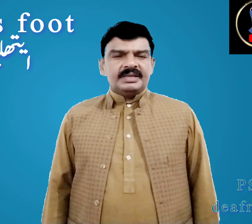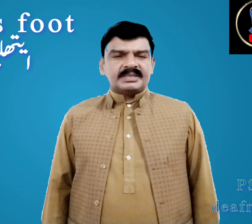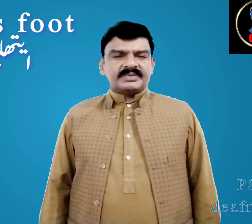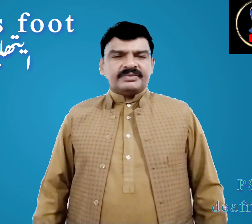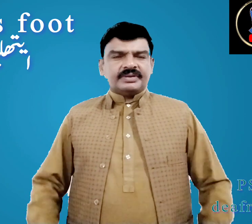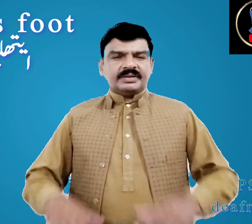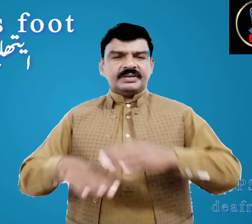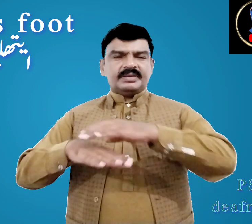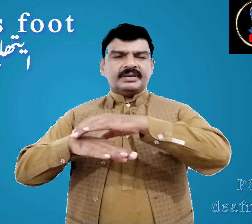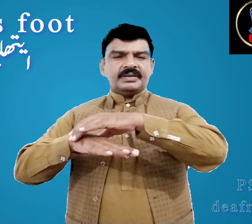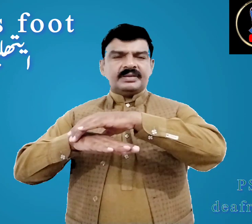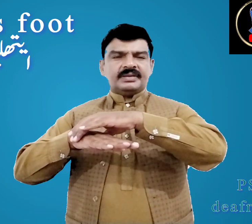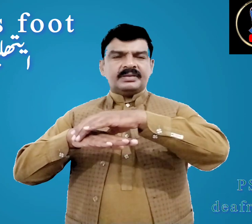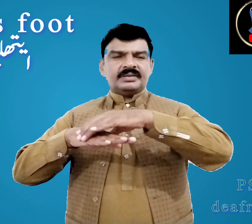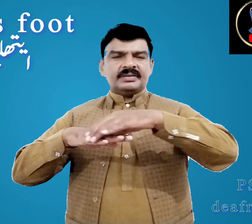athlete's foot,